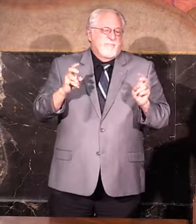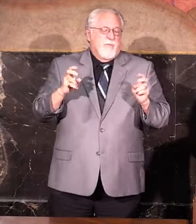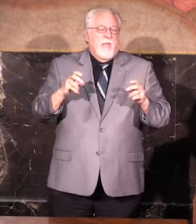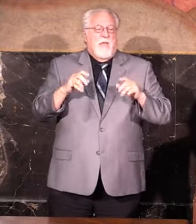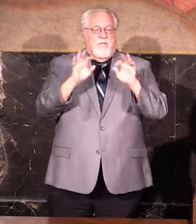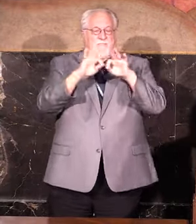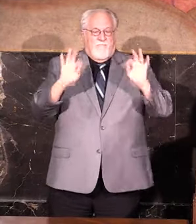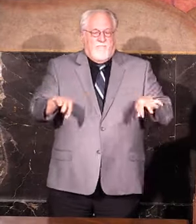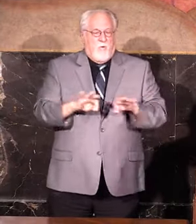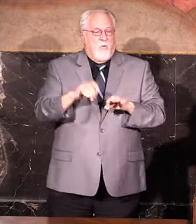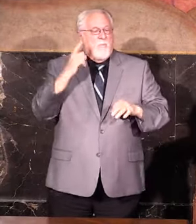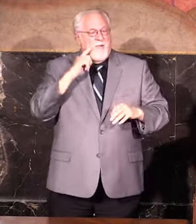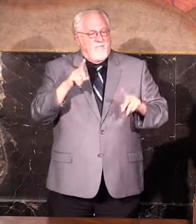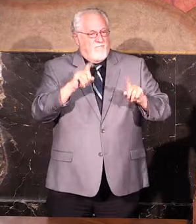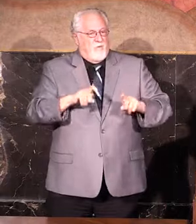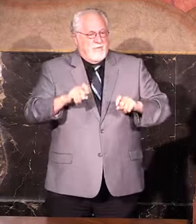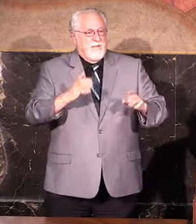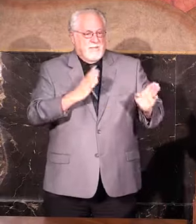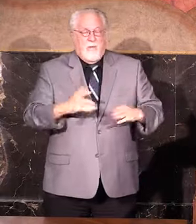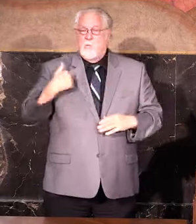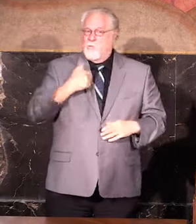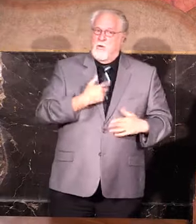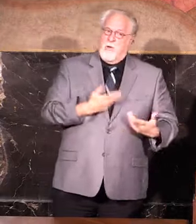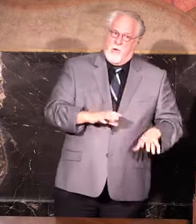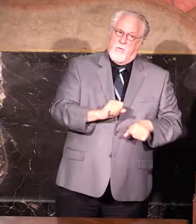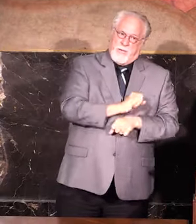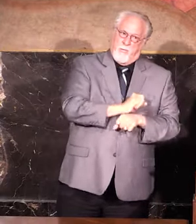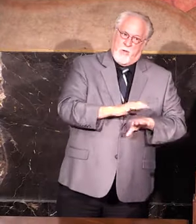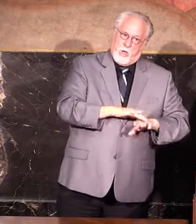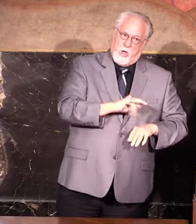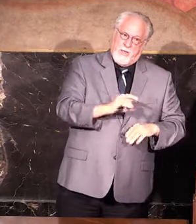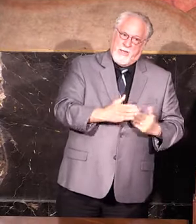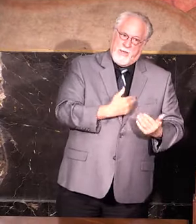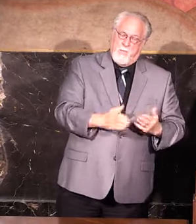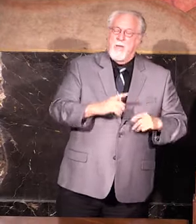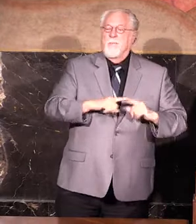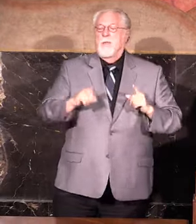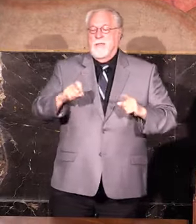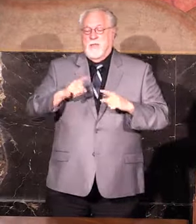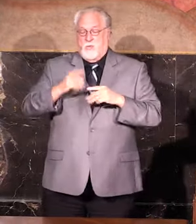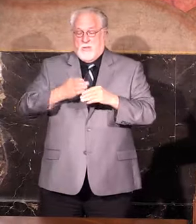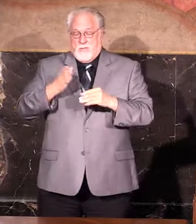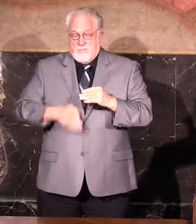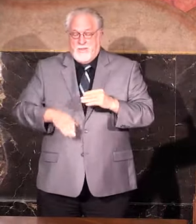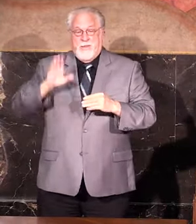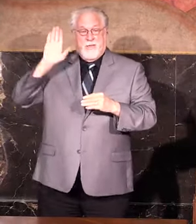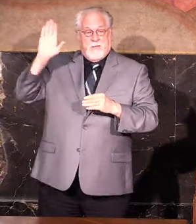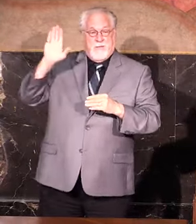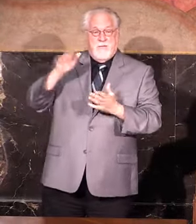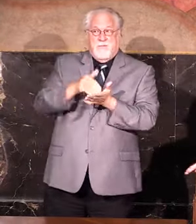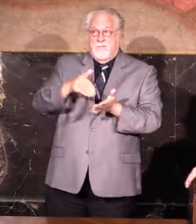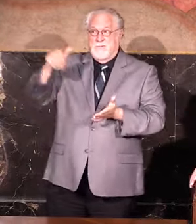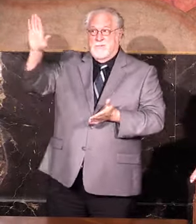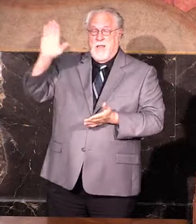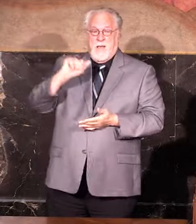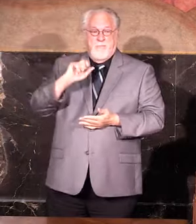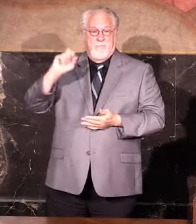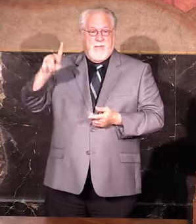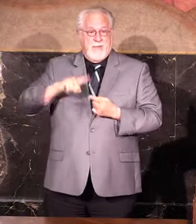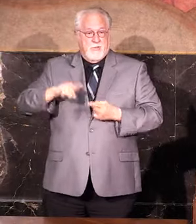we're already working on, quite frankly, but we needed to complete that template, get that plan back to